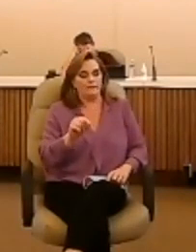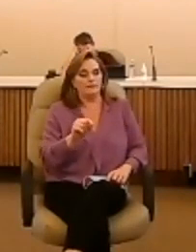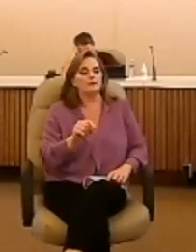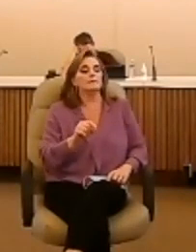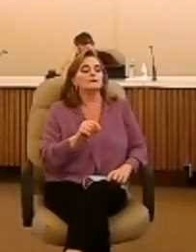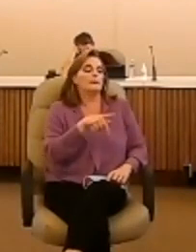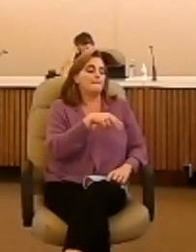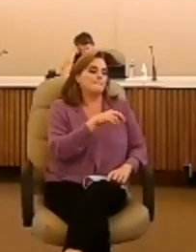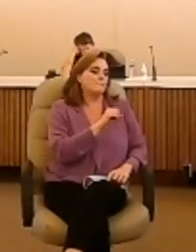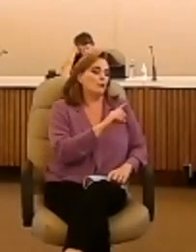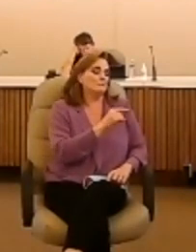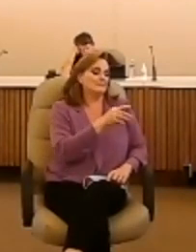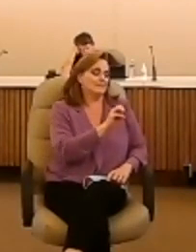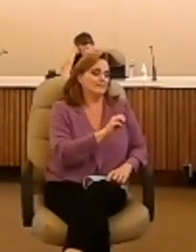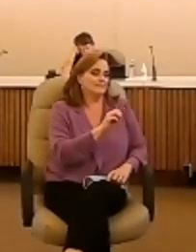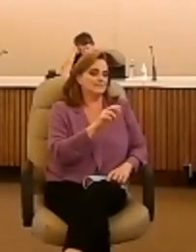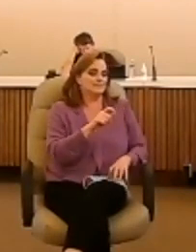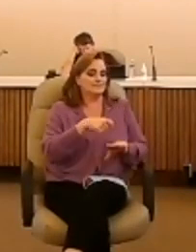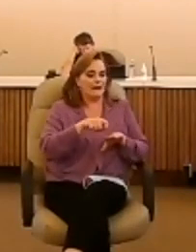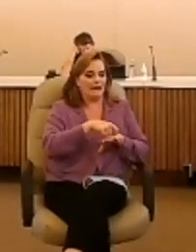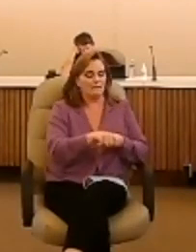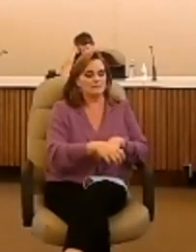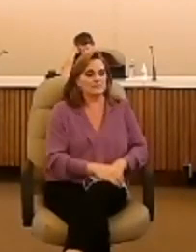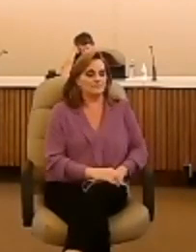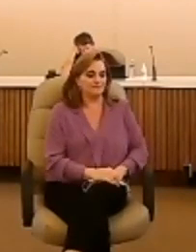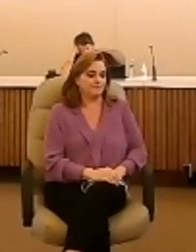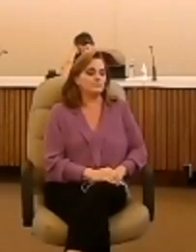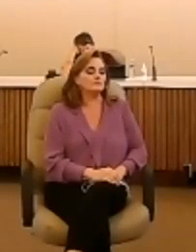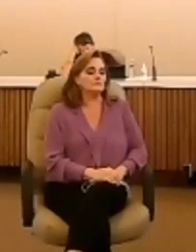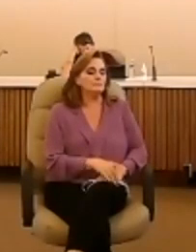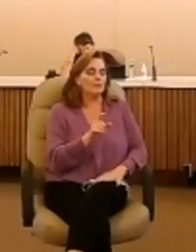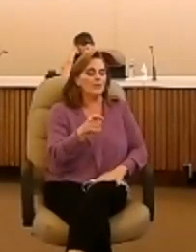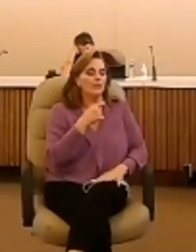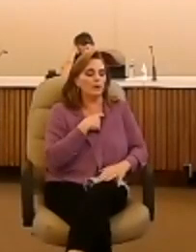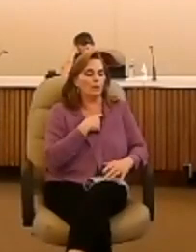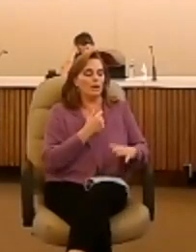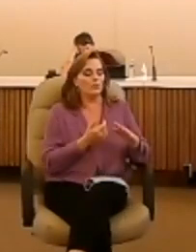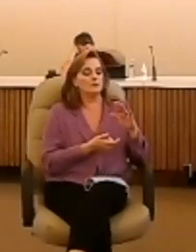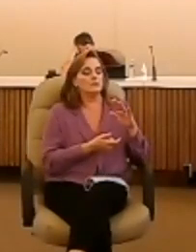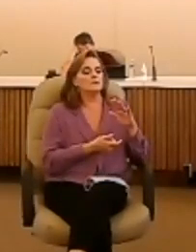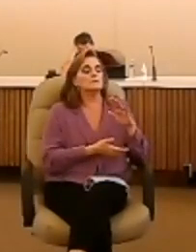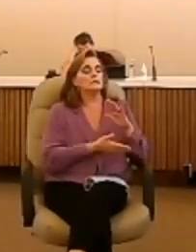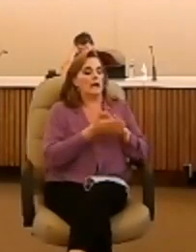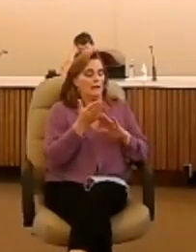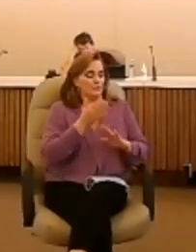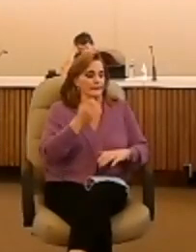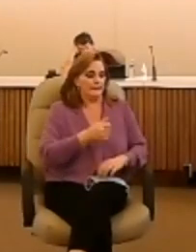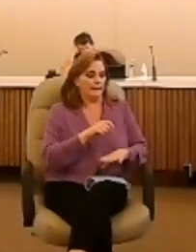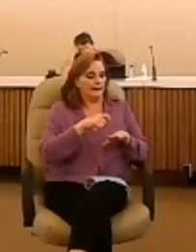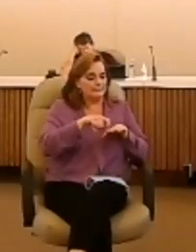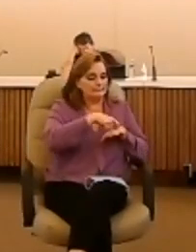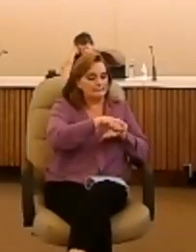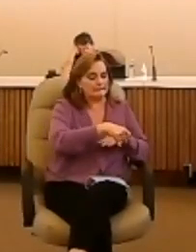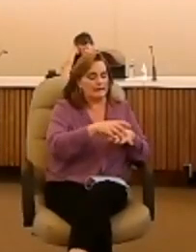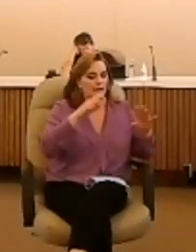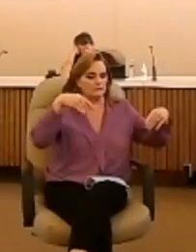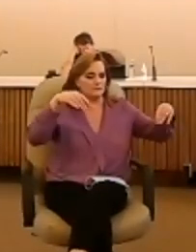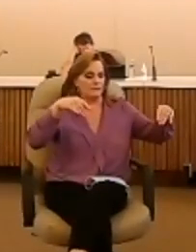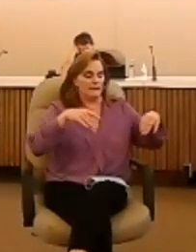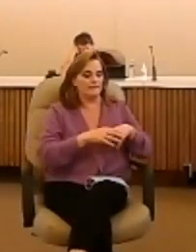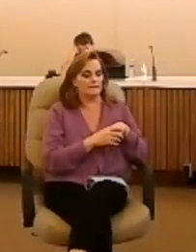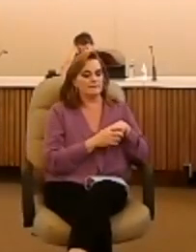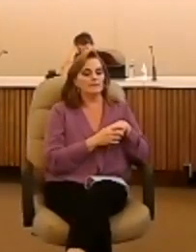Paradise Nails, 2128 Eastern Union Road, to operate a nail salon in a commercial B2 zone district. Tax account